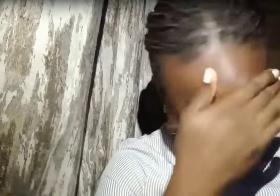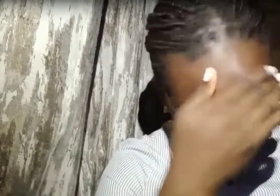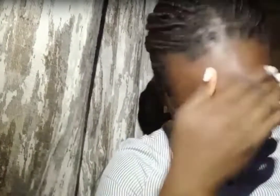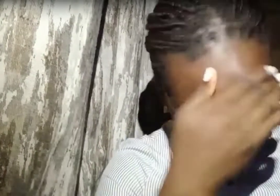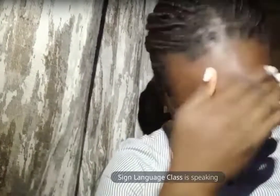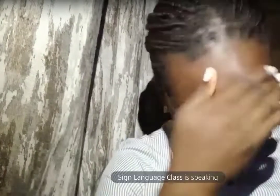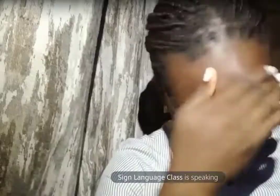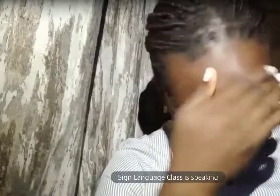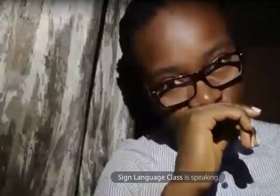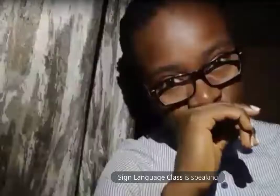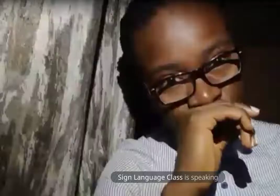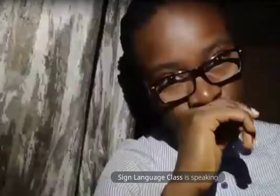I cannot see you.